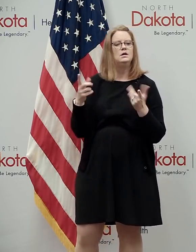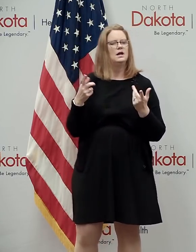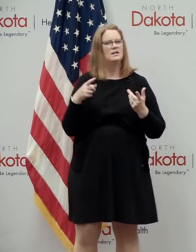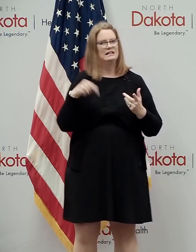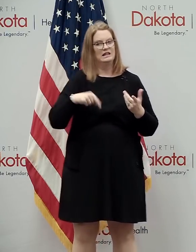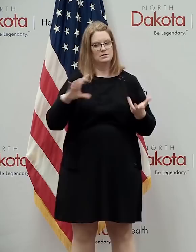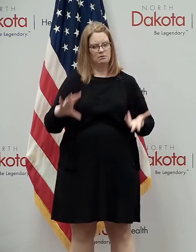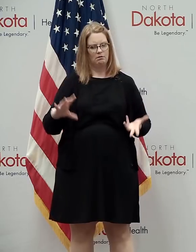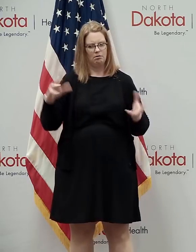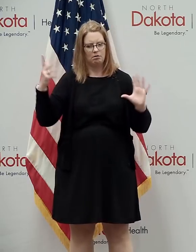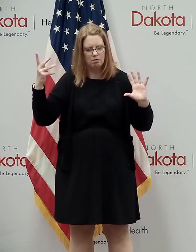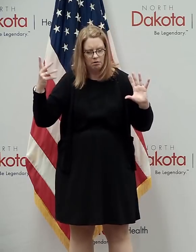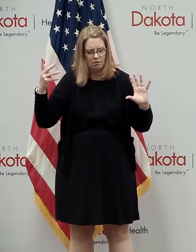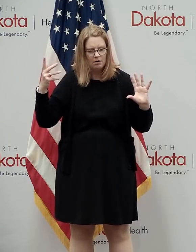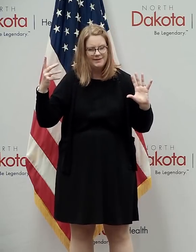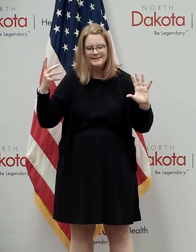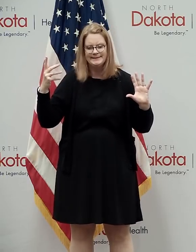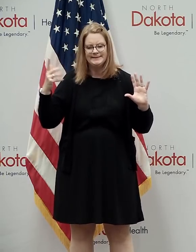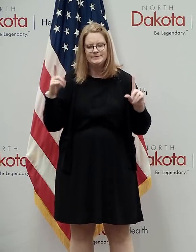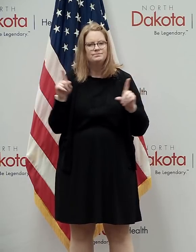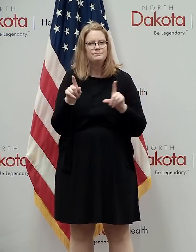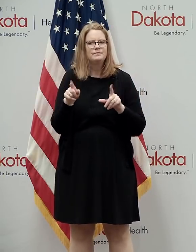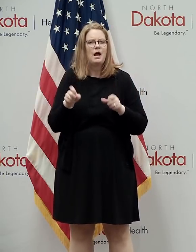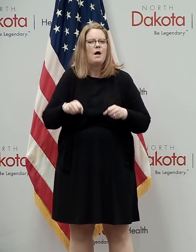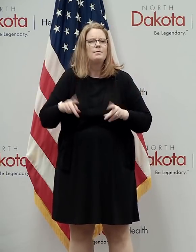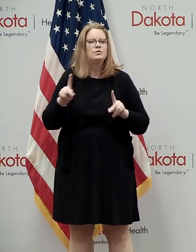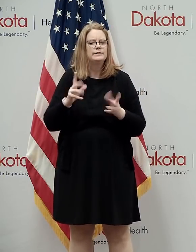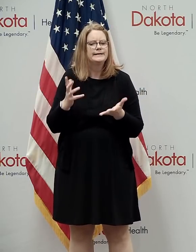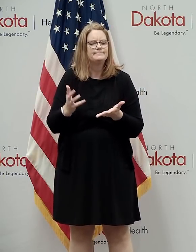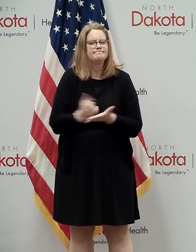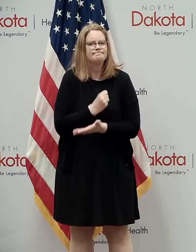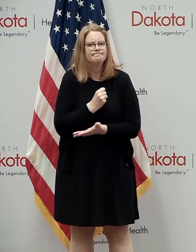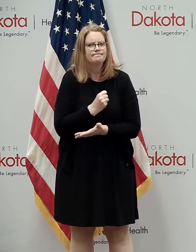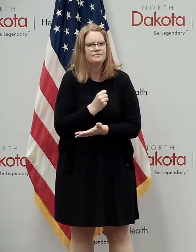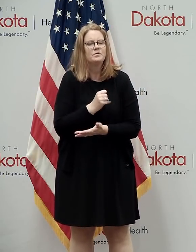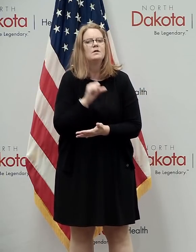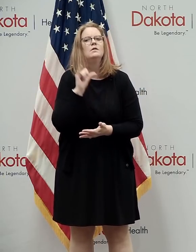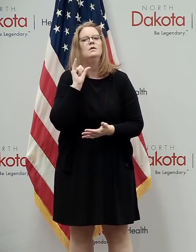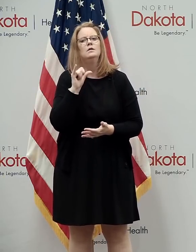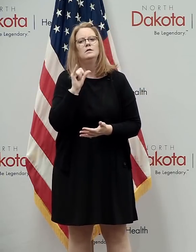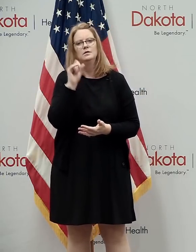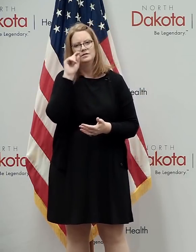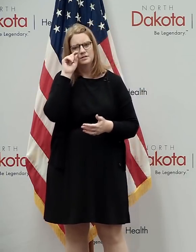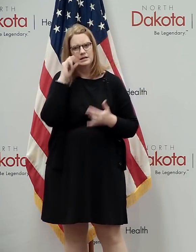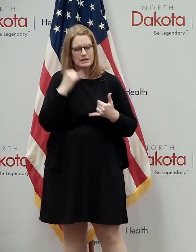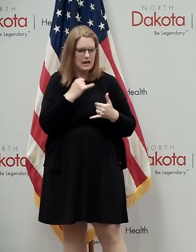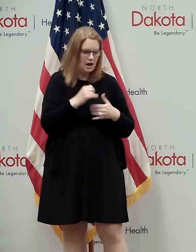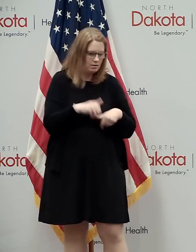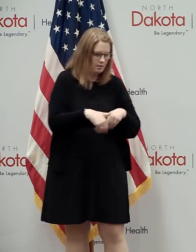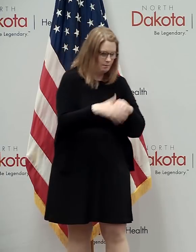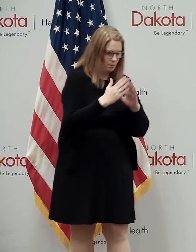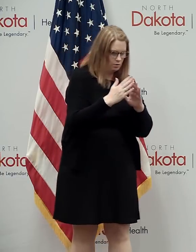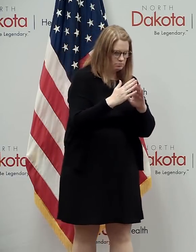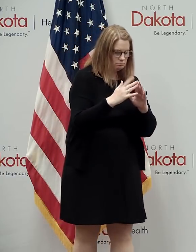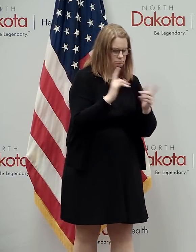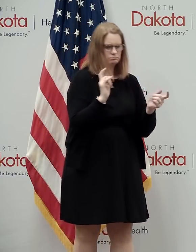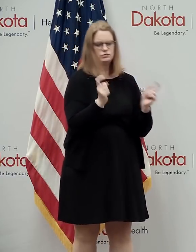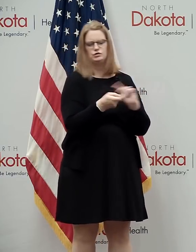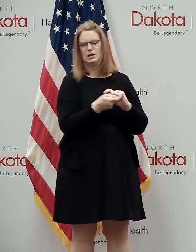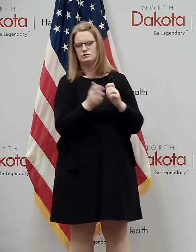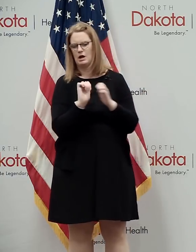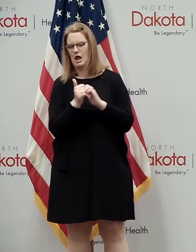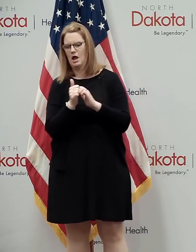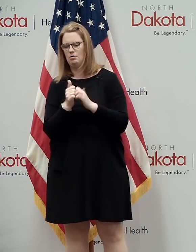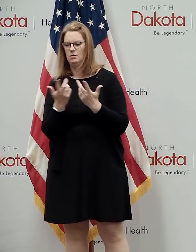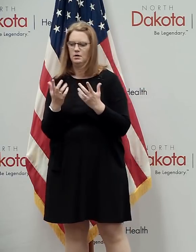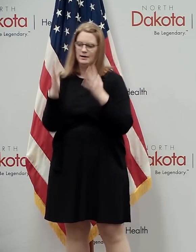some opportunity for us to think about how to transform our approaches, whether it's in education, whether it's in healthcare, whether